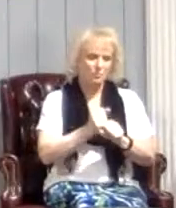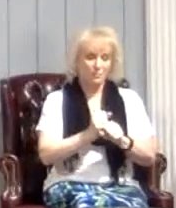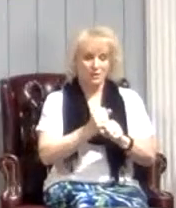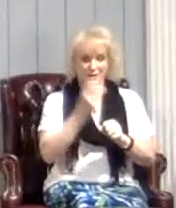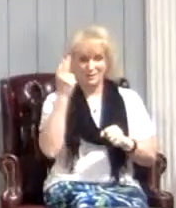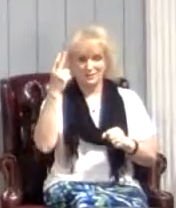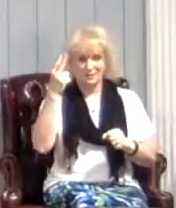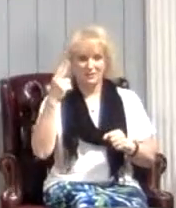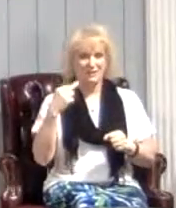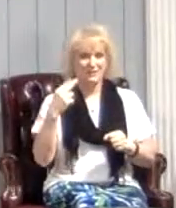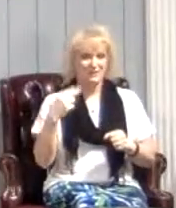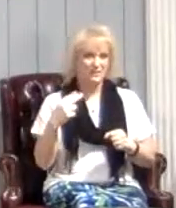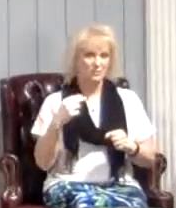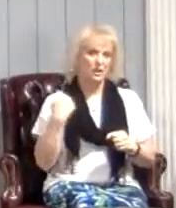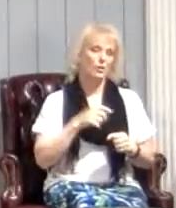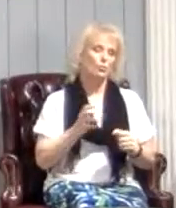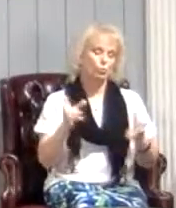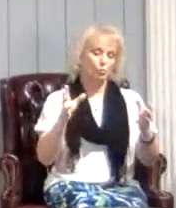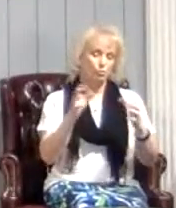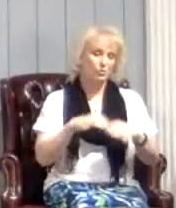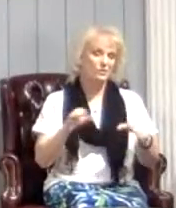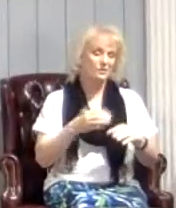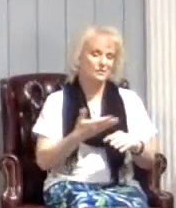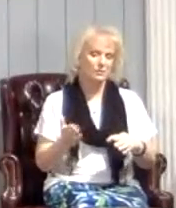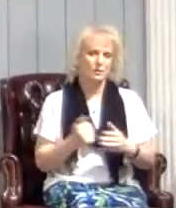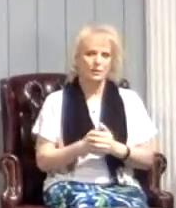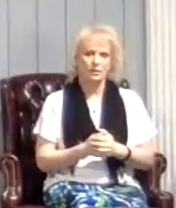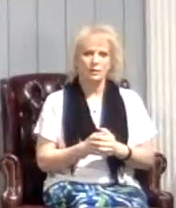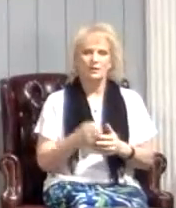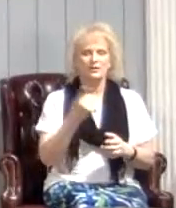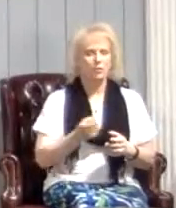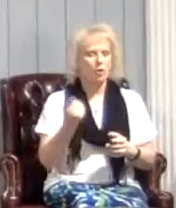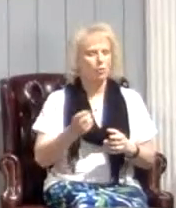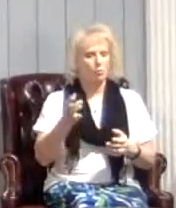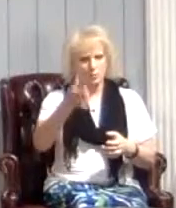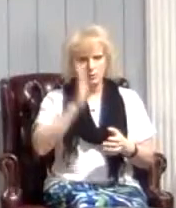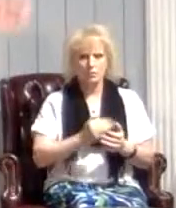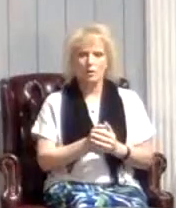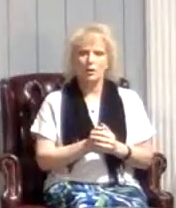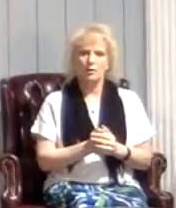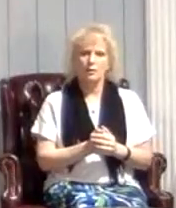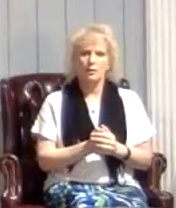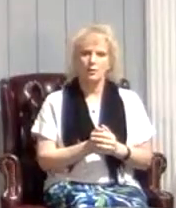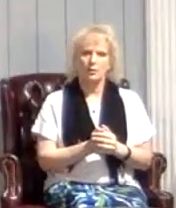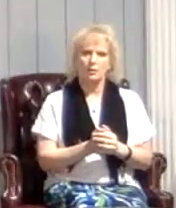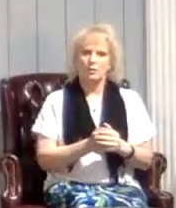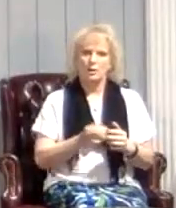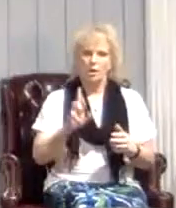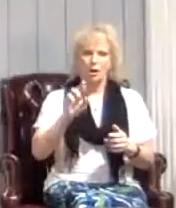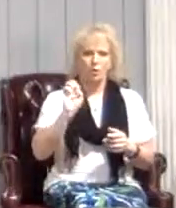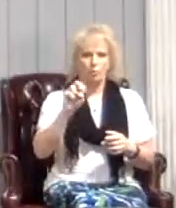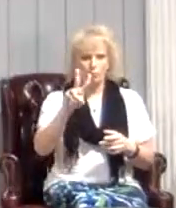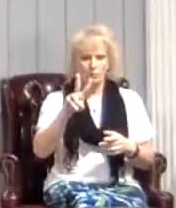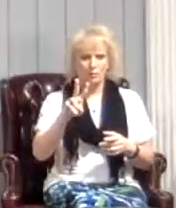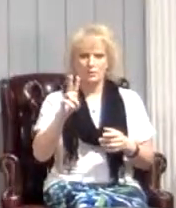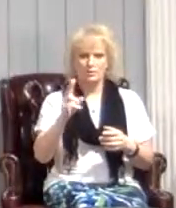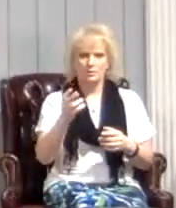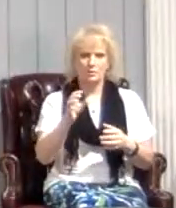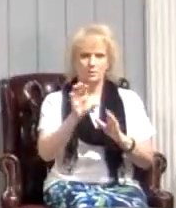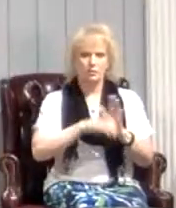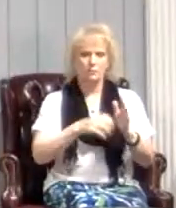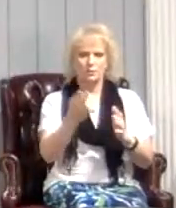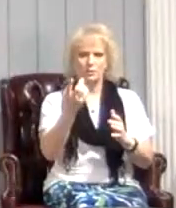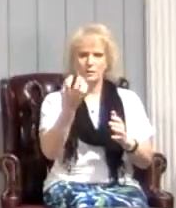always God. Remember Revelation chapter 19, when Jesus comes out of heaven and he's got the armies of